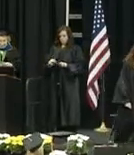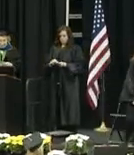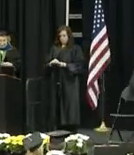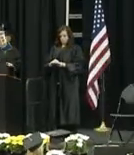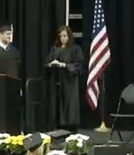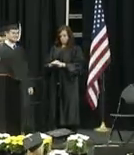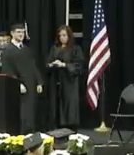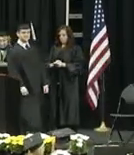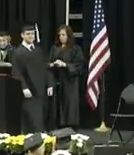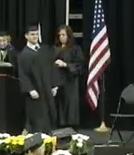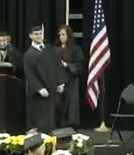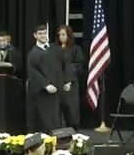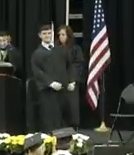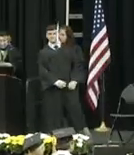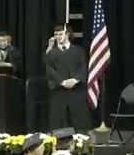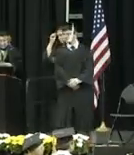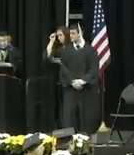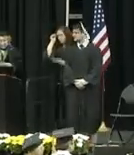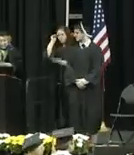Amanda Lett.